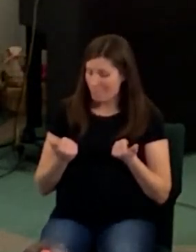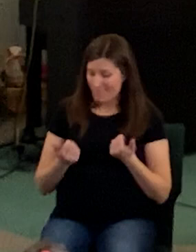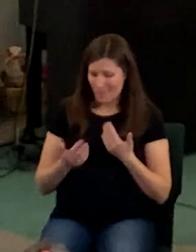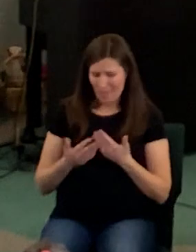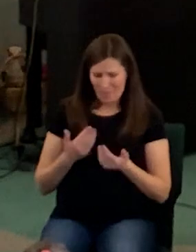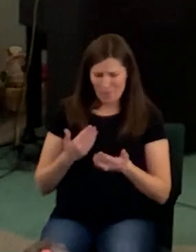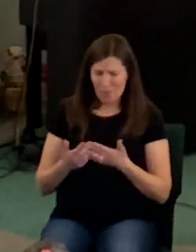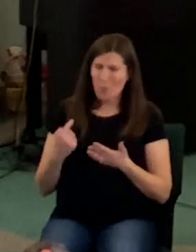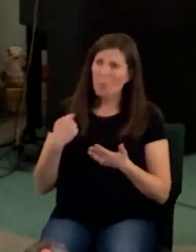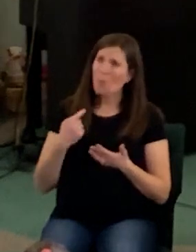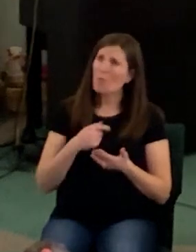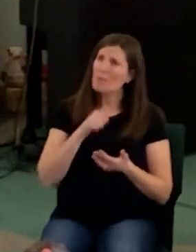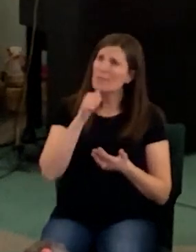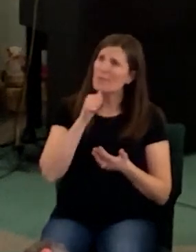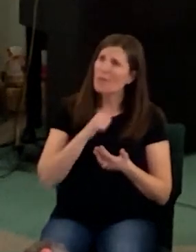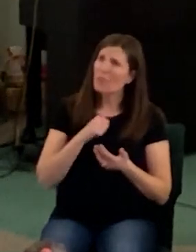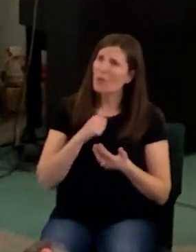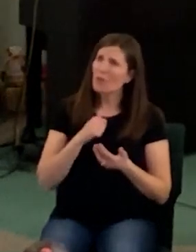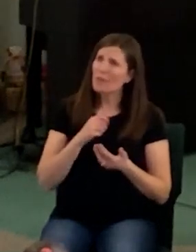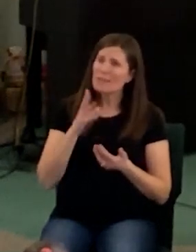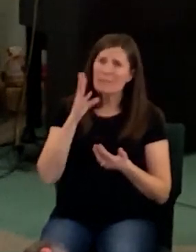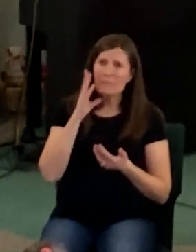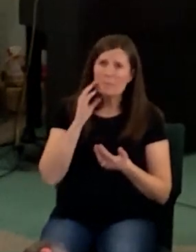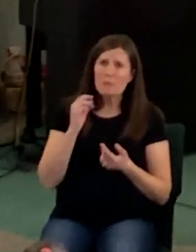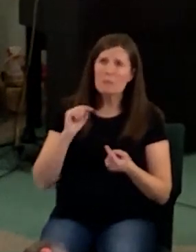Even though we suffer and we go through pain,